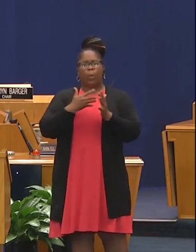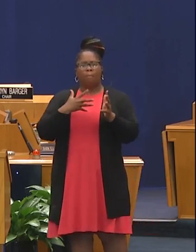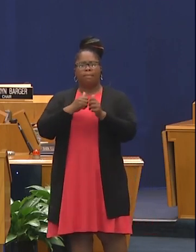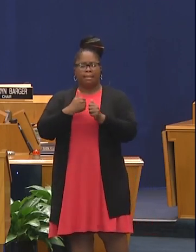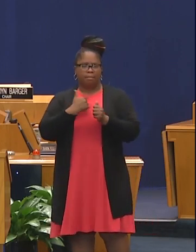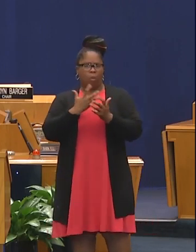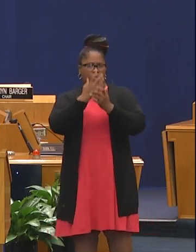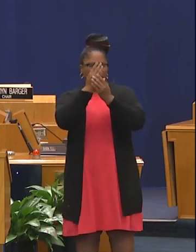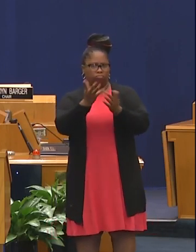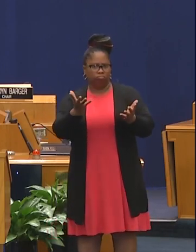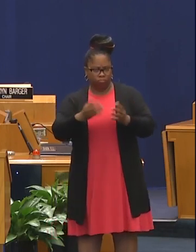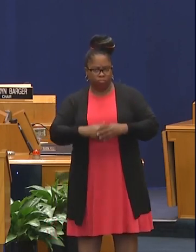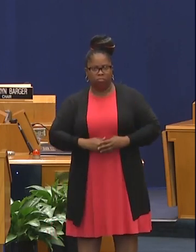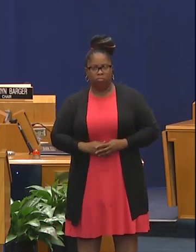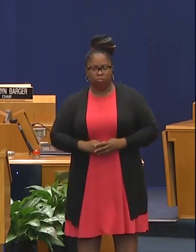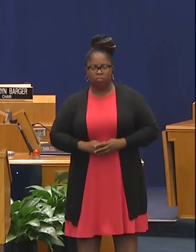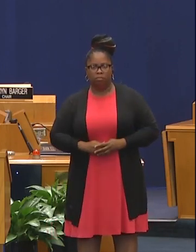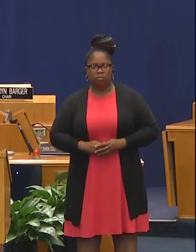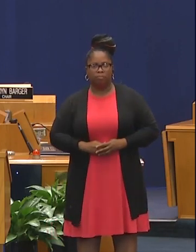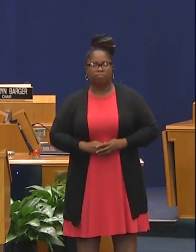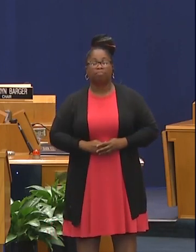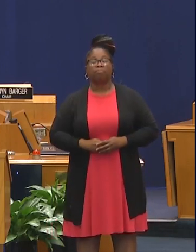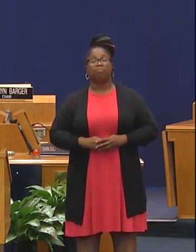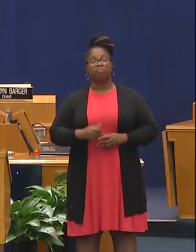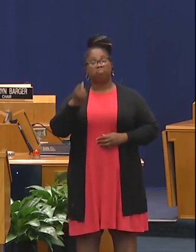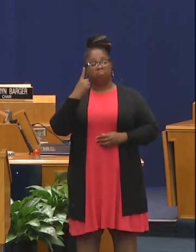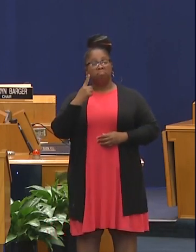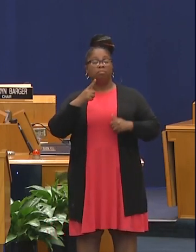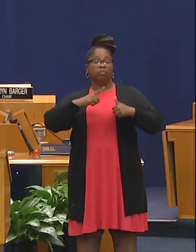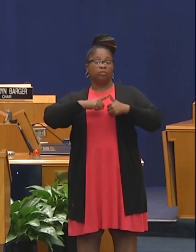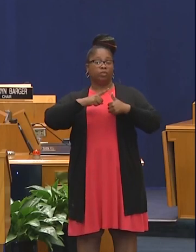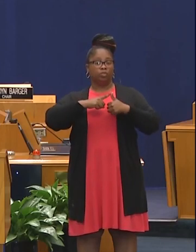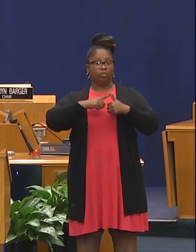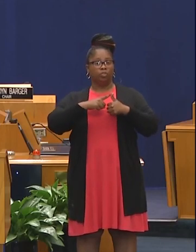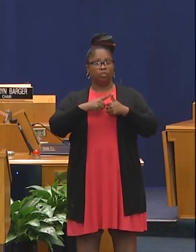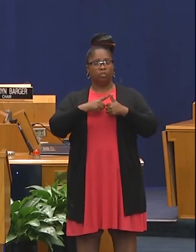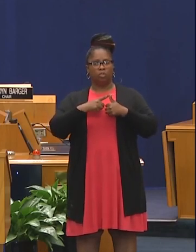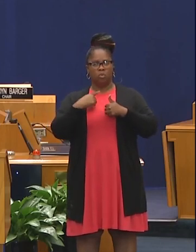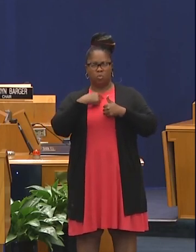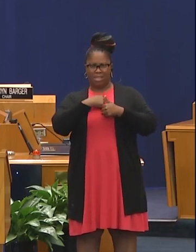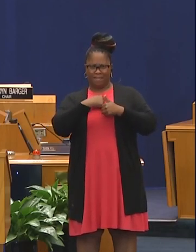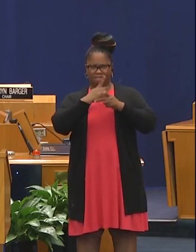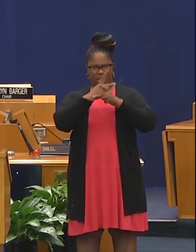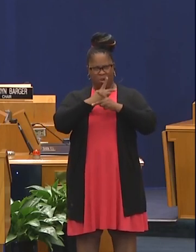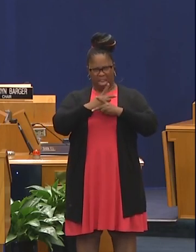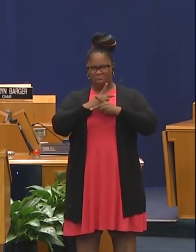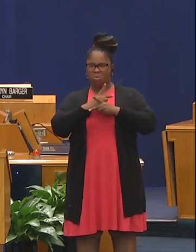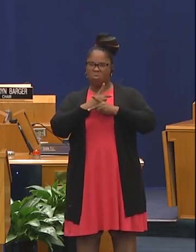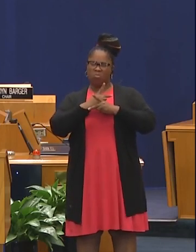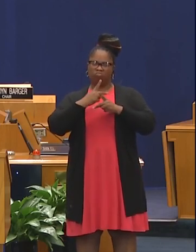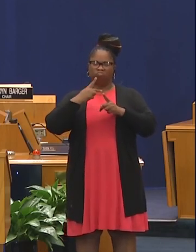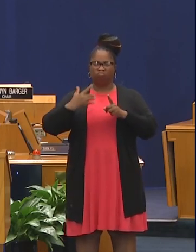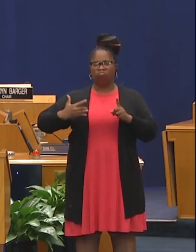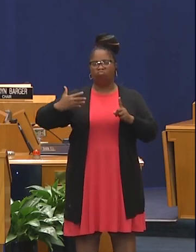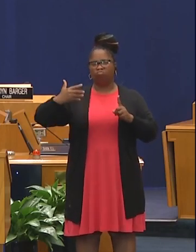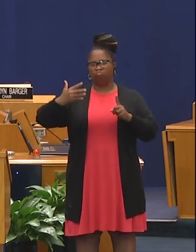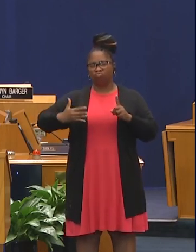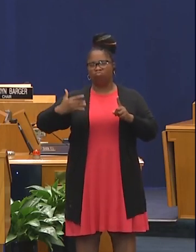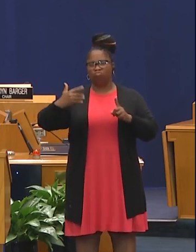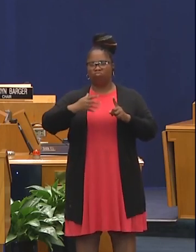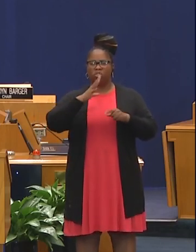to share. The first is we've figured out an ability to report to you periodically around